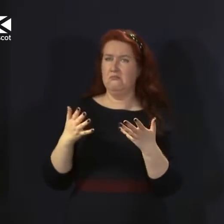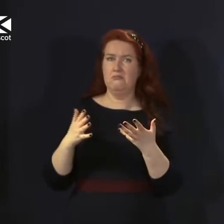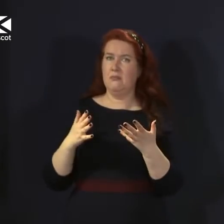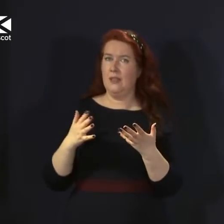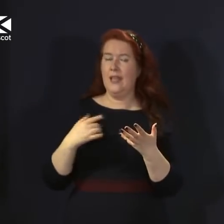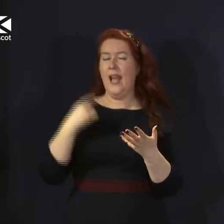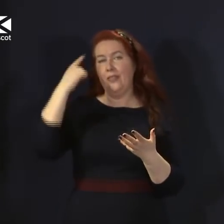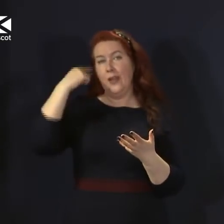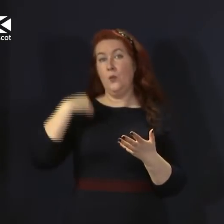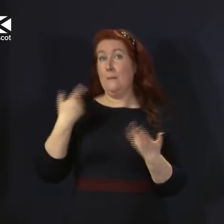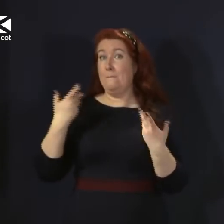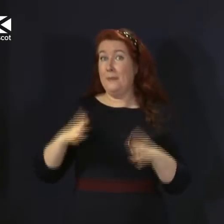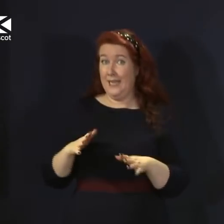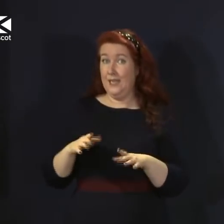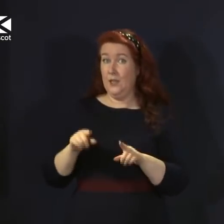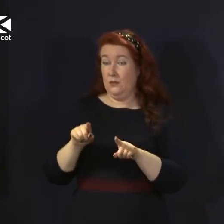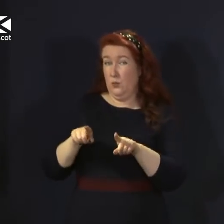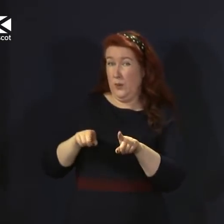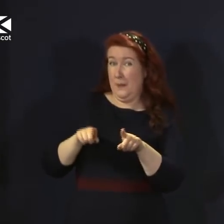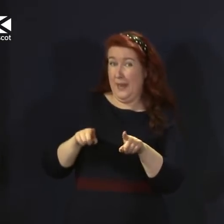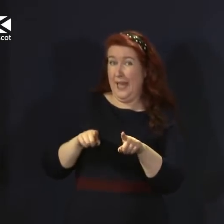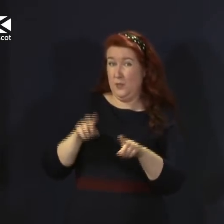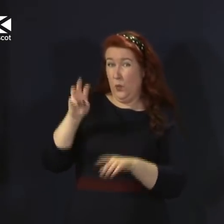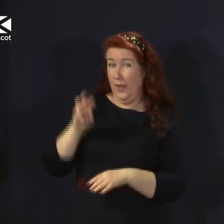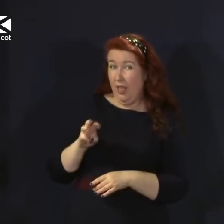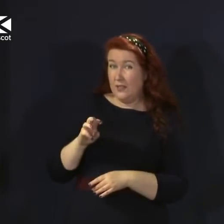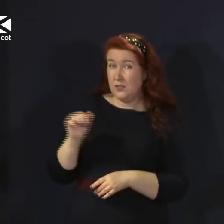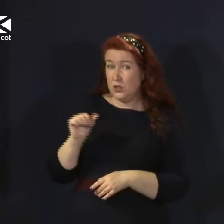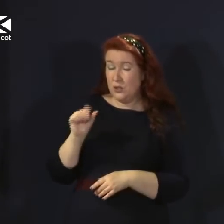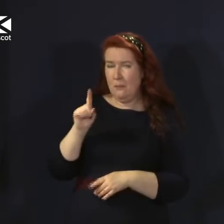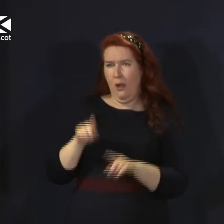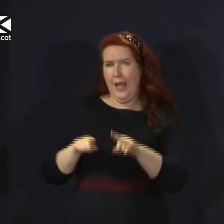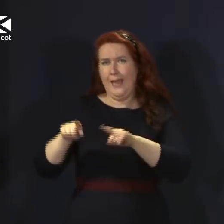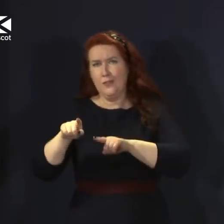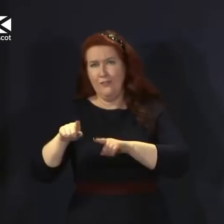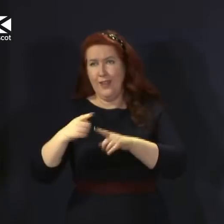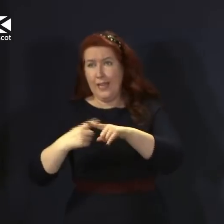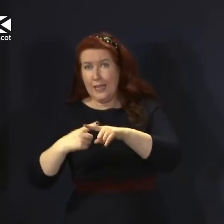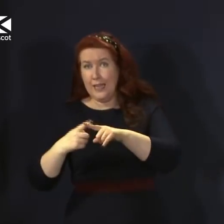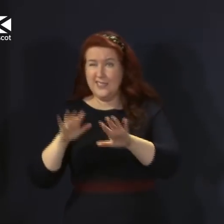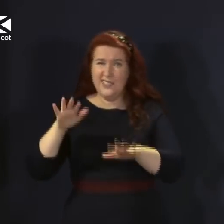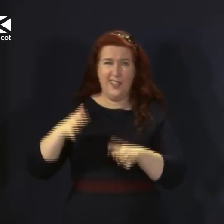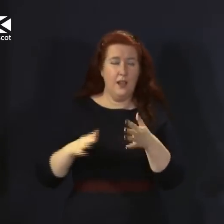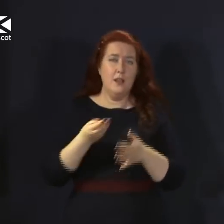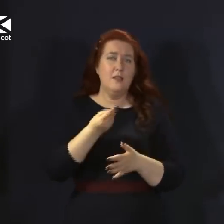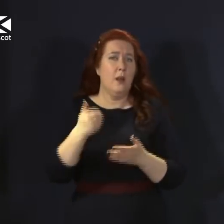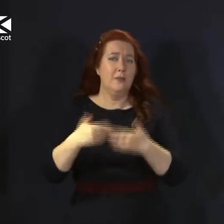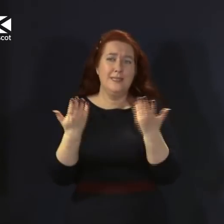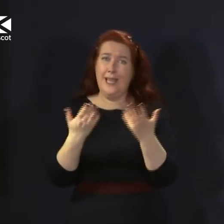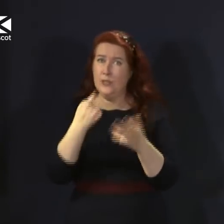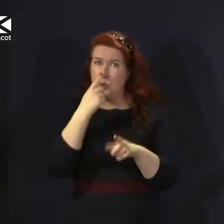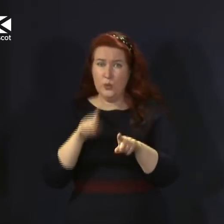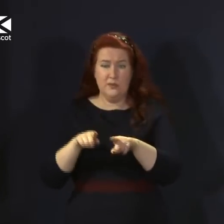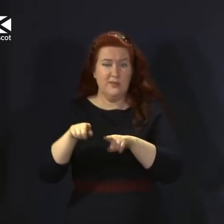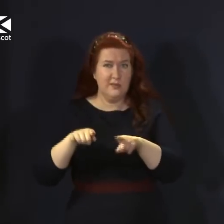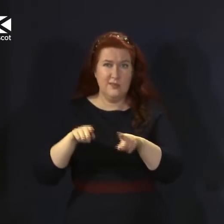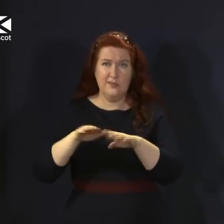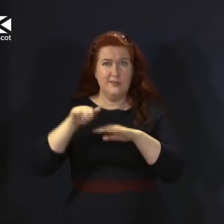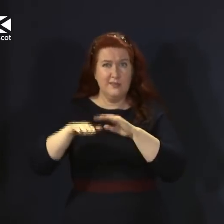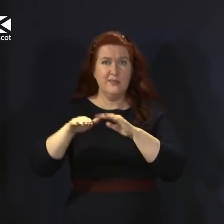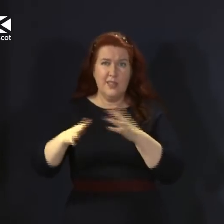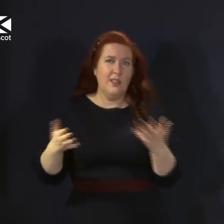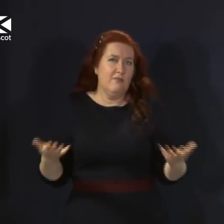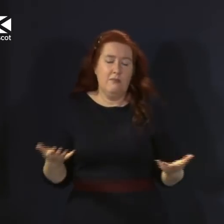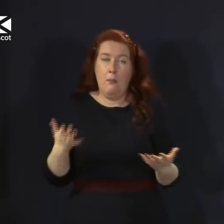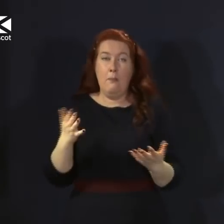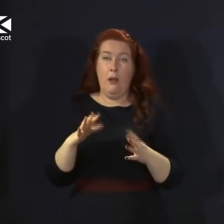think we have been slightly behind Wales, but ahead of England. Now, there may be days where that looks different, but overall,